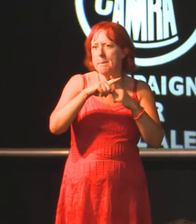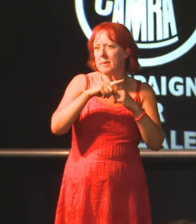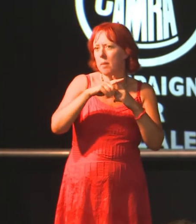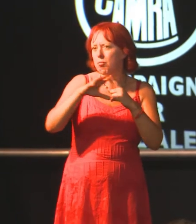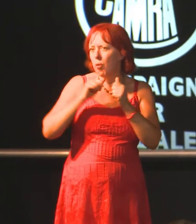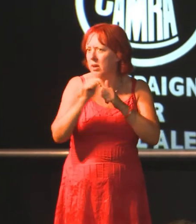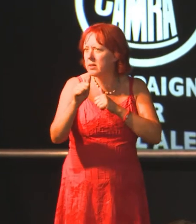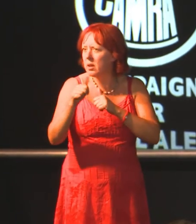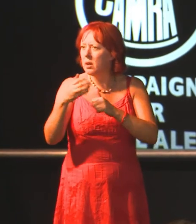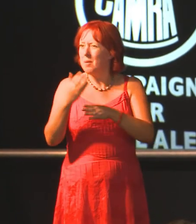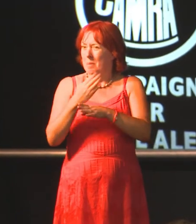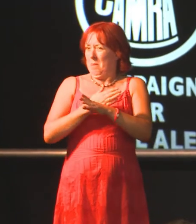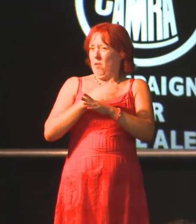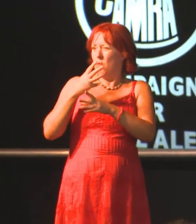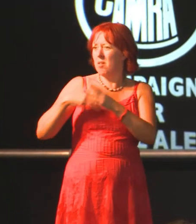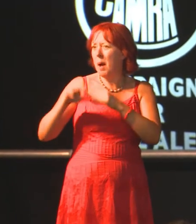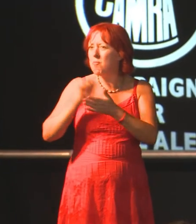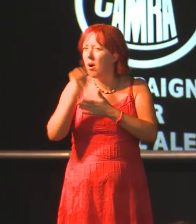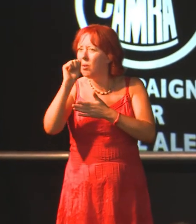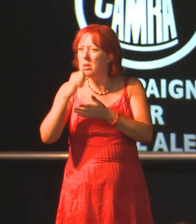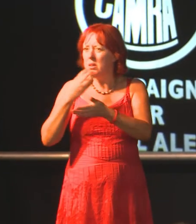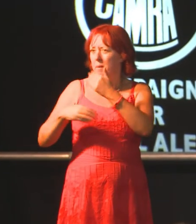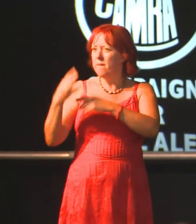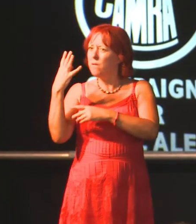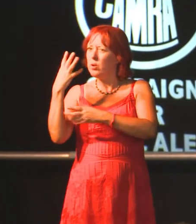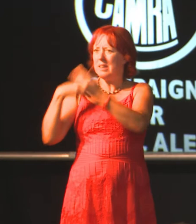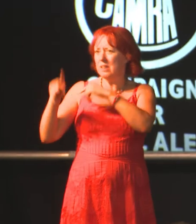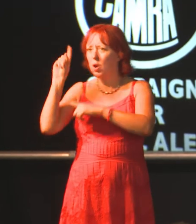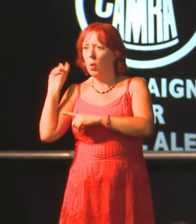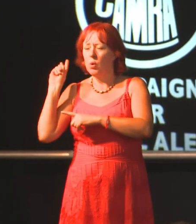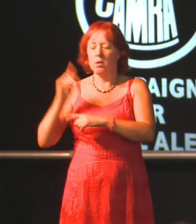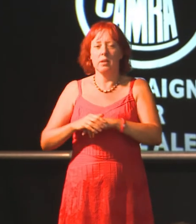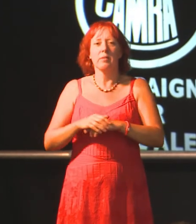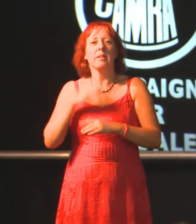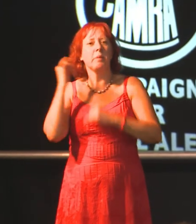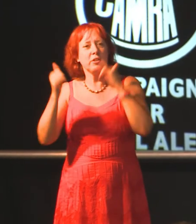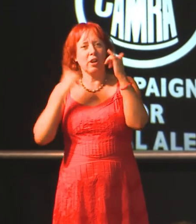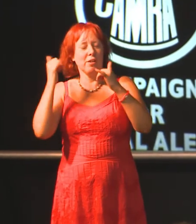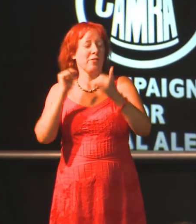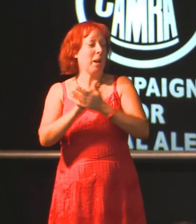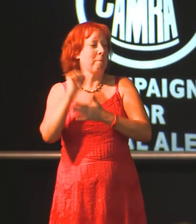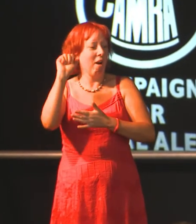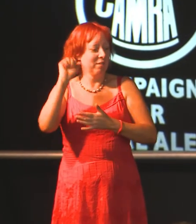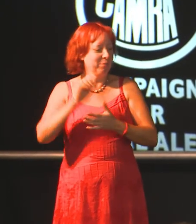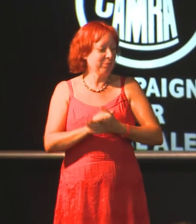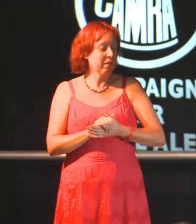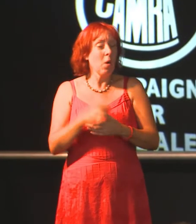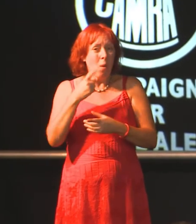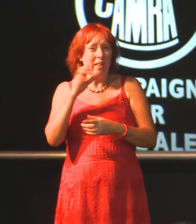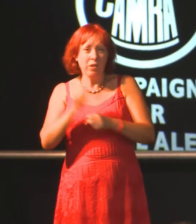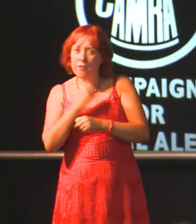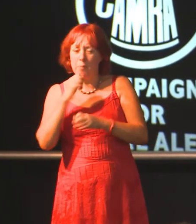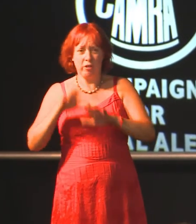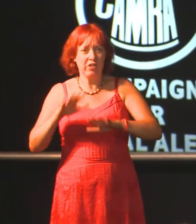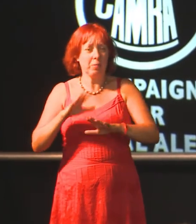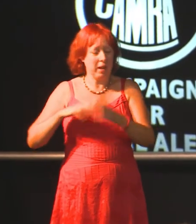breweries as when CAMRA was established over 40 years ago. So let's have a big cheer for CAMRA for what they've done for British beer.